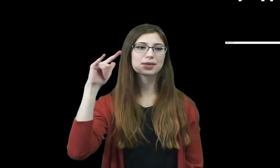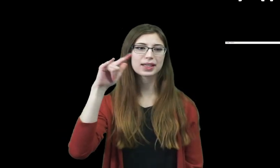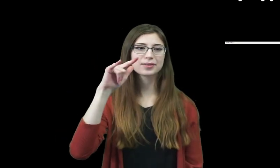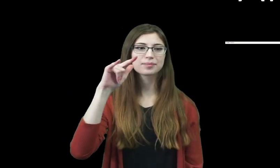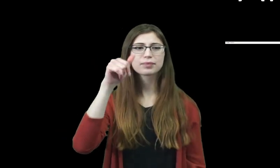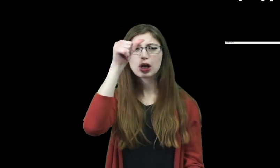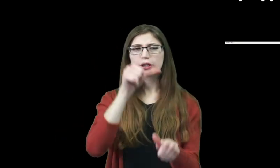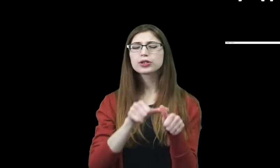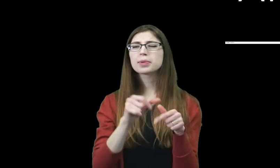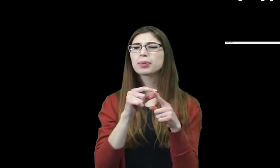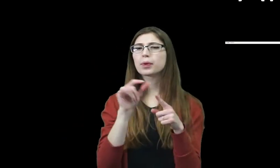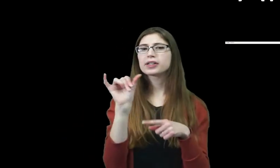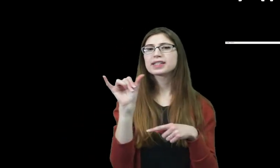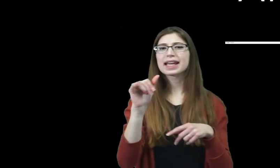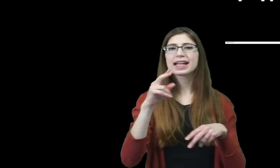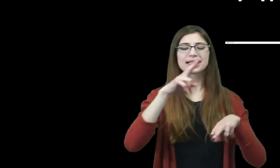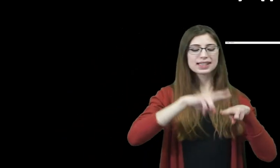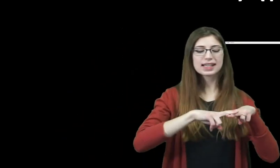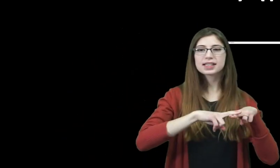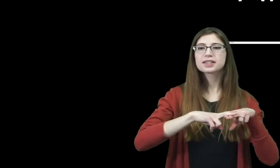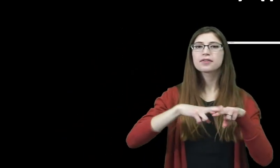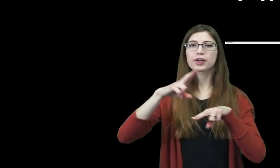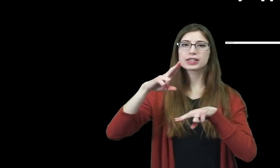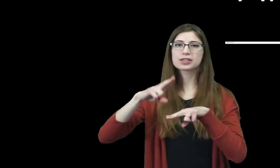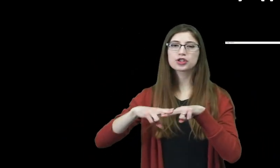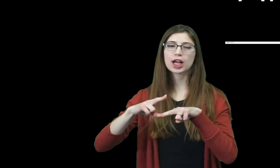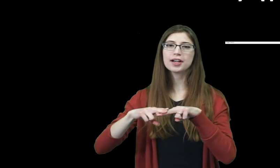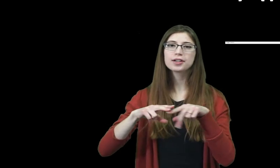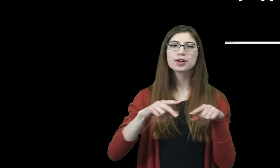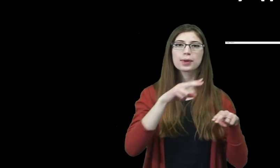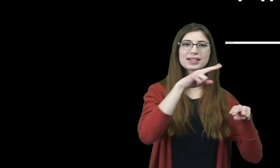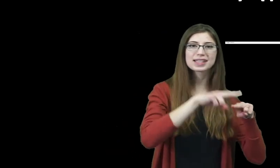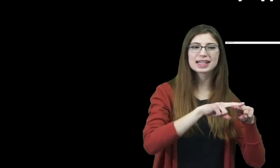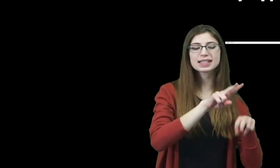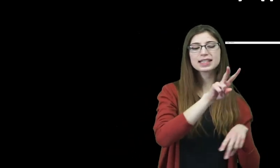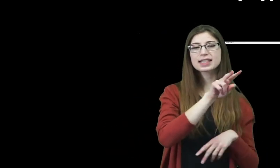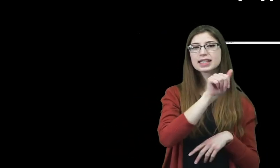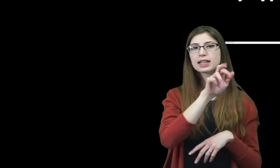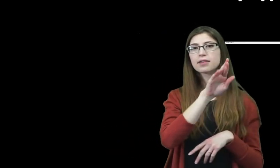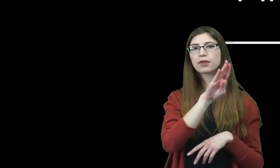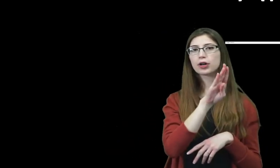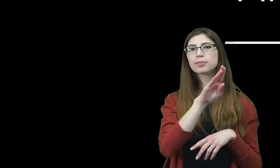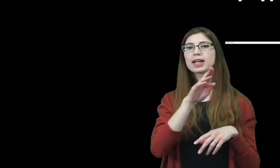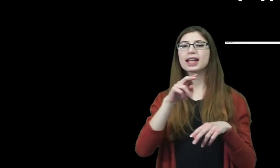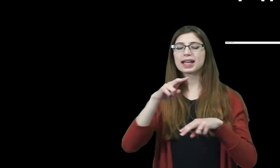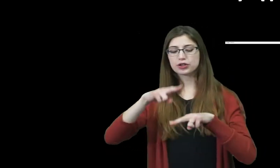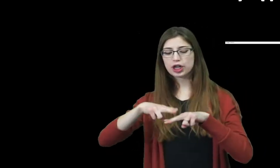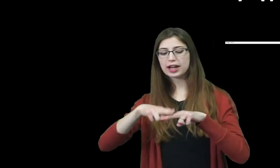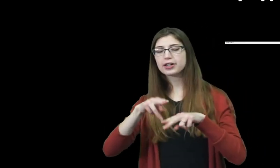Airplane. You remember words like sit versus chair, where sit is the verb and chair is